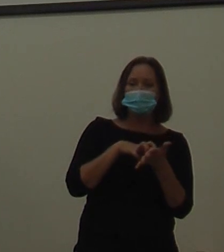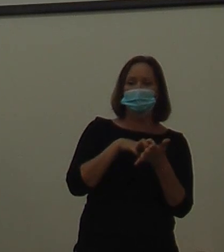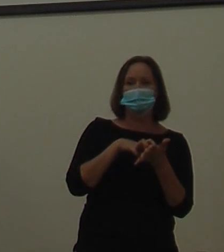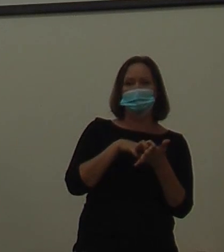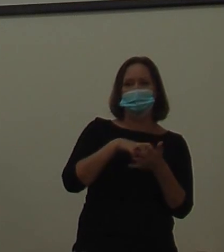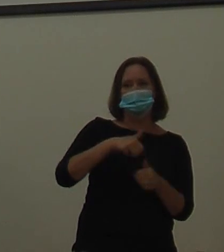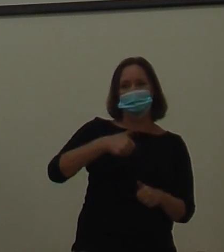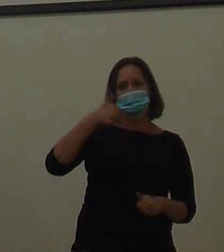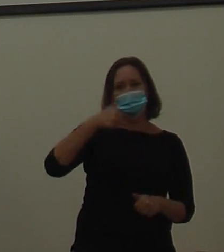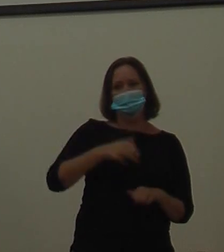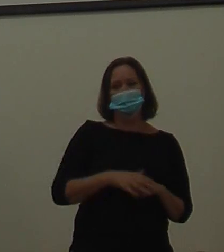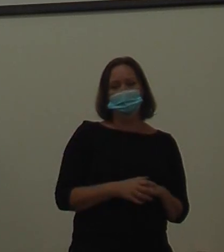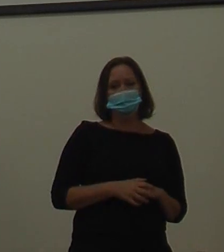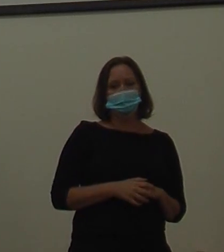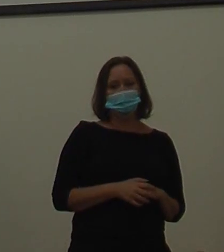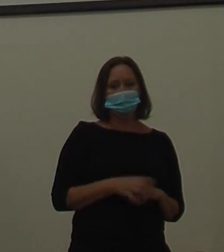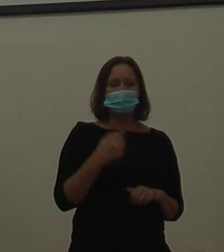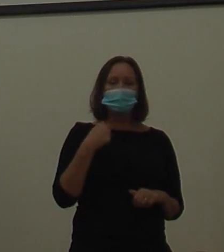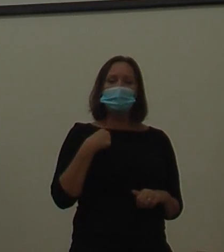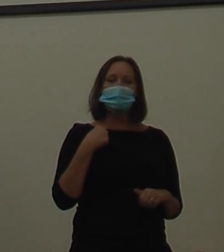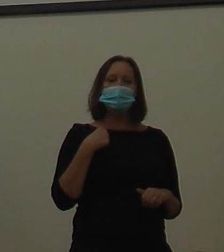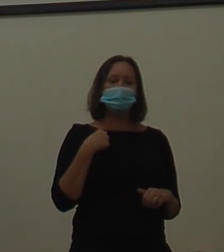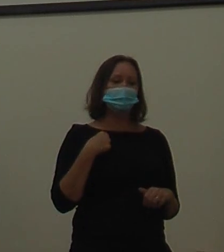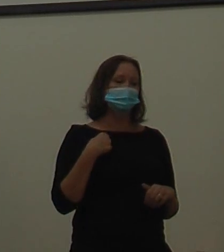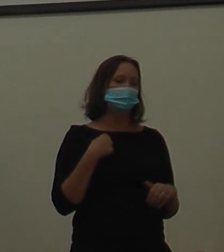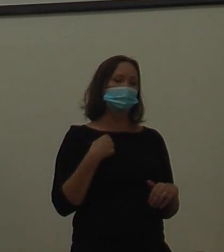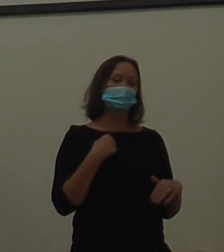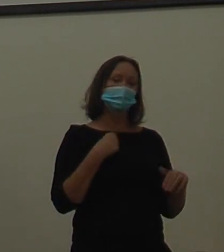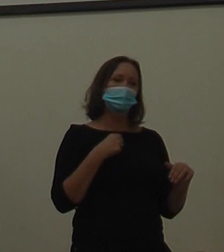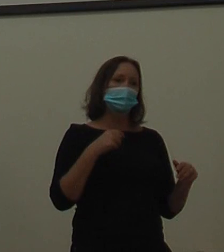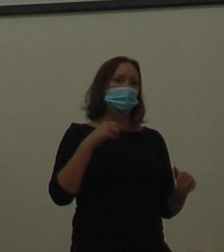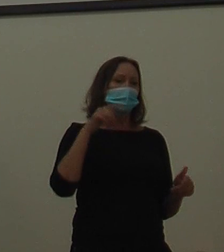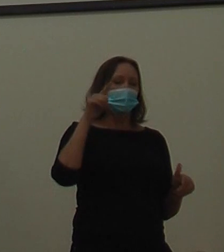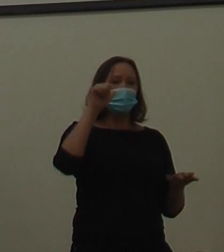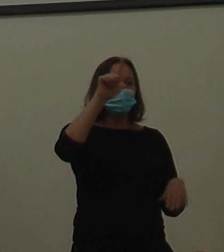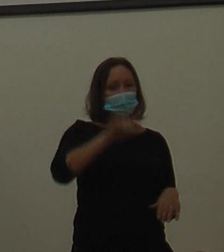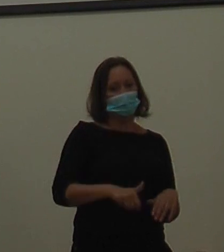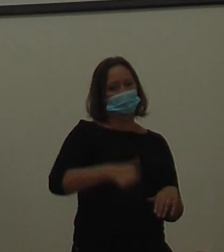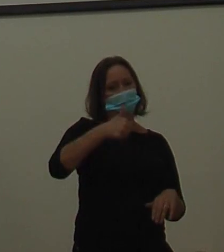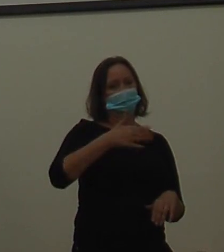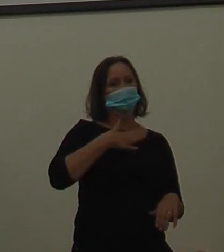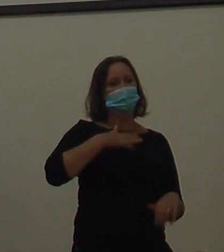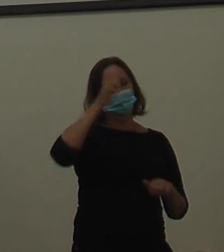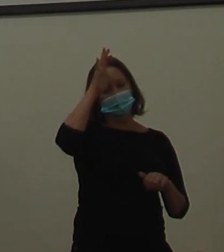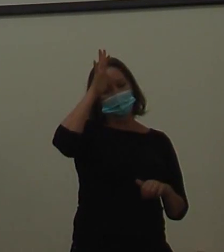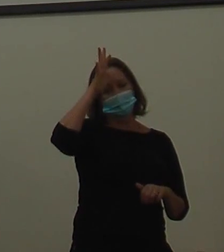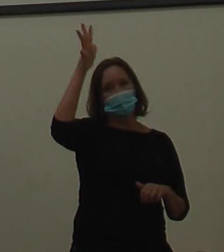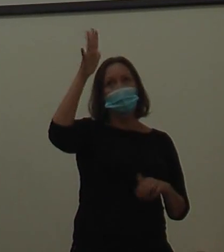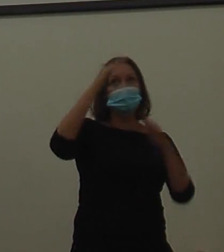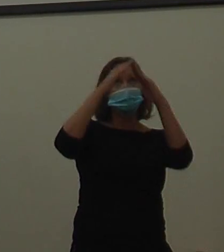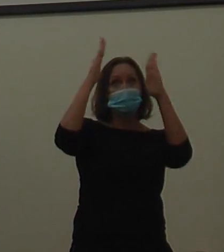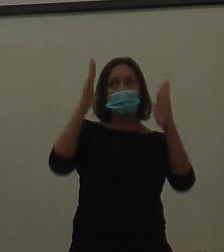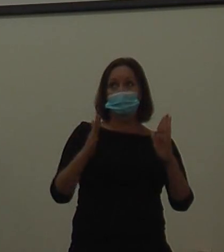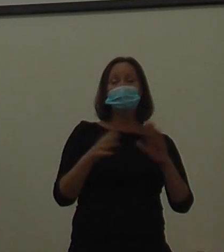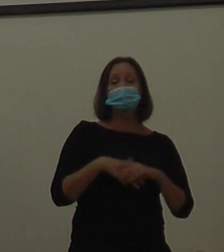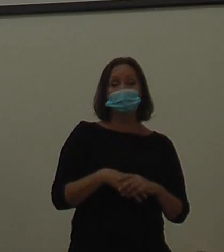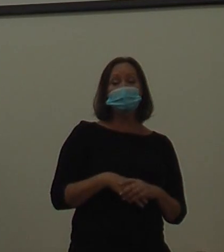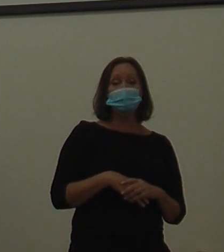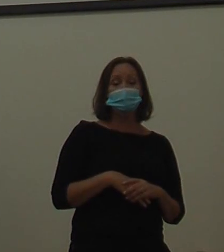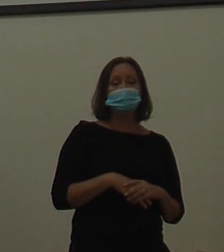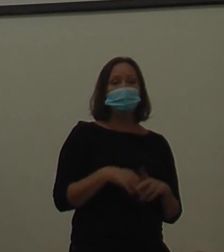was. "And I am the least in my father's house." And he was. But God can take the